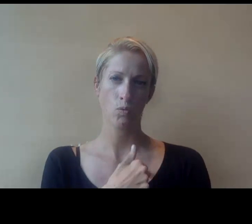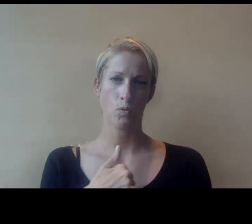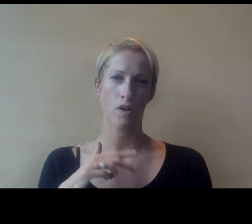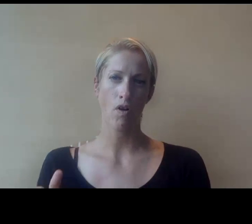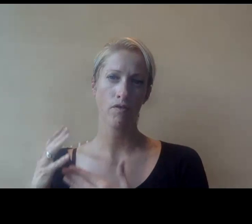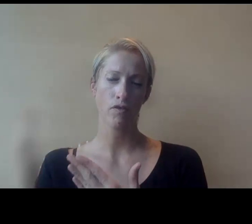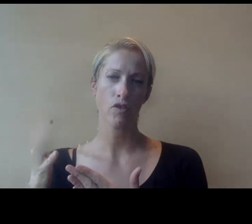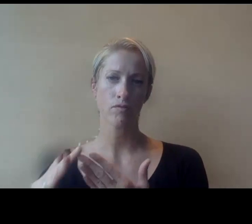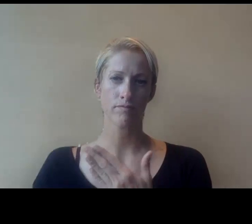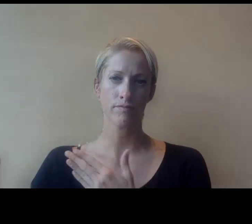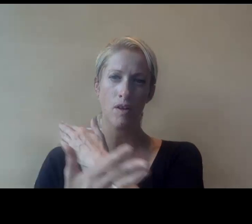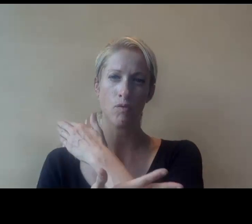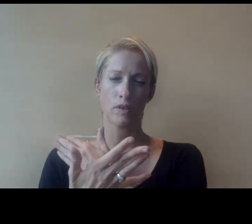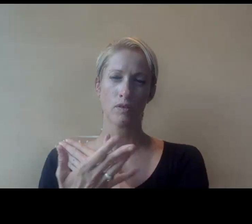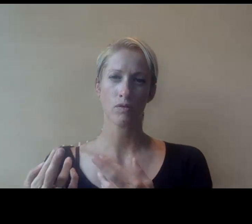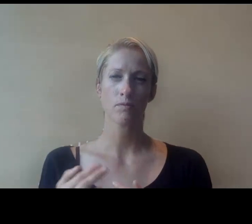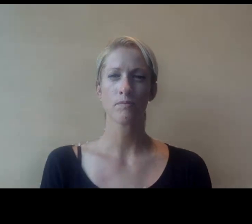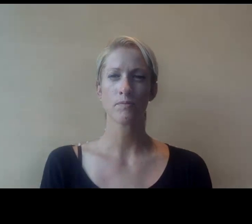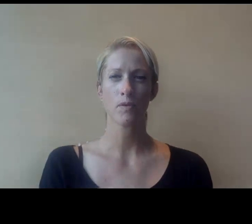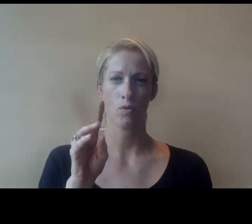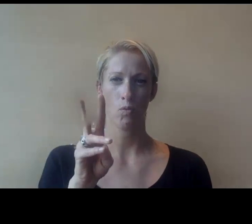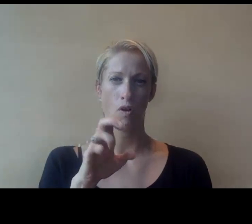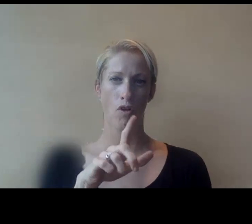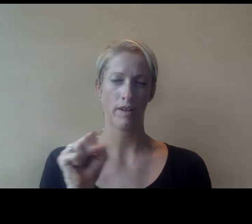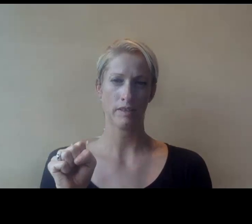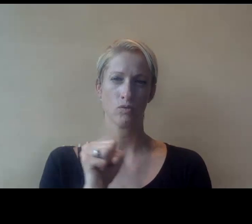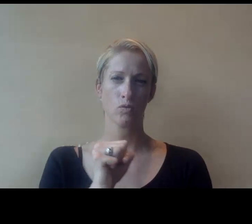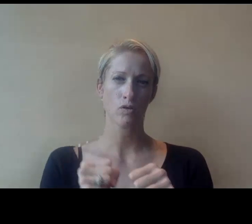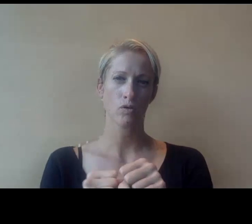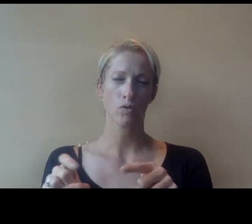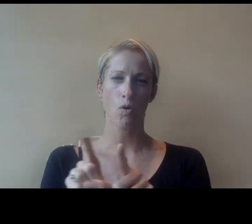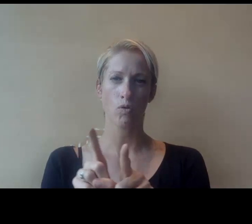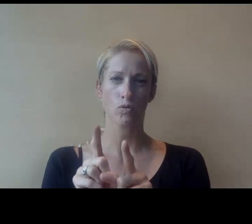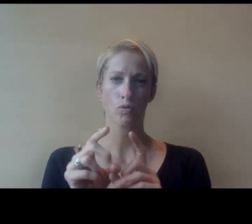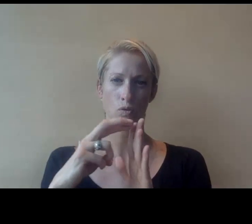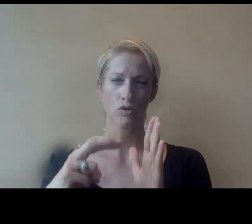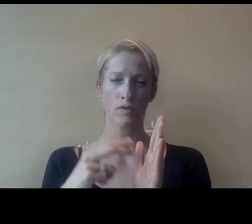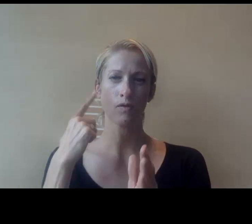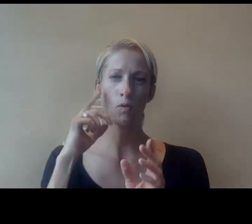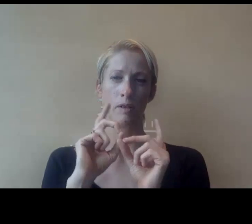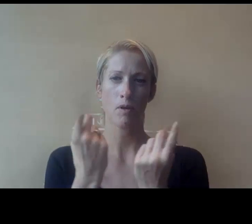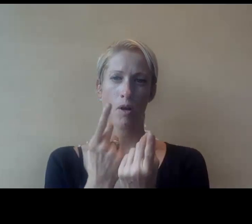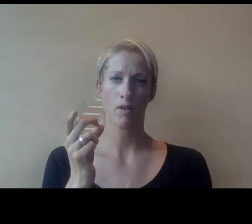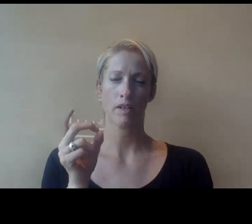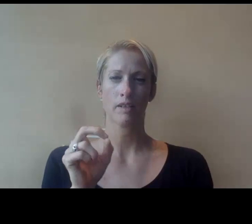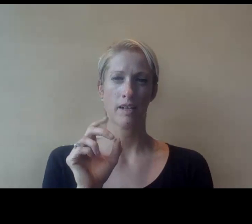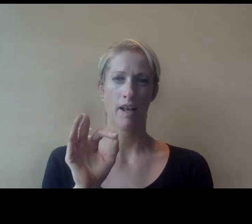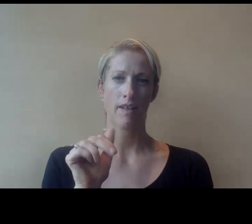across the country, the Wireless Infrastructure Association is also registered with the Department of Labor as